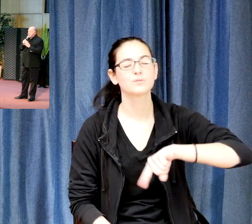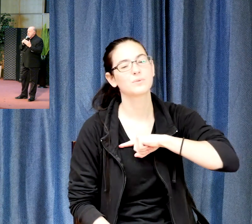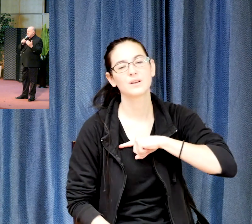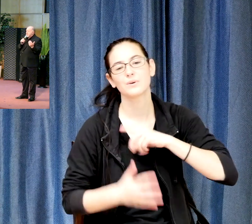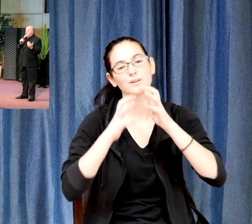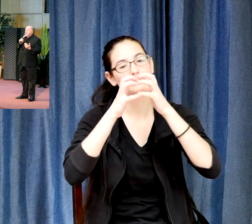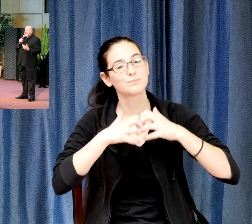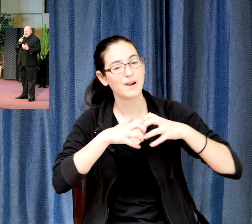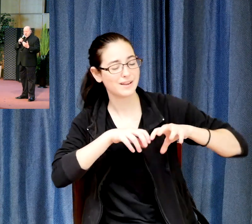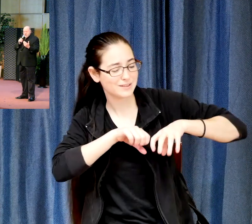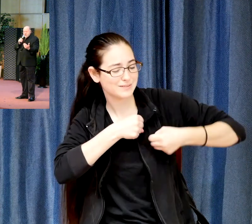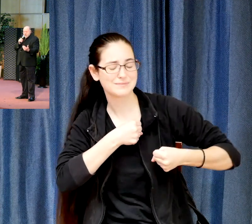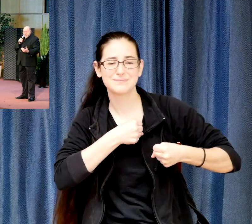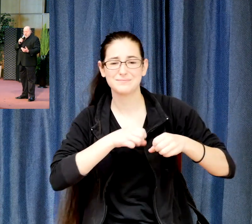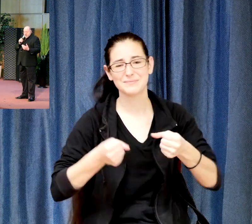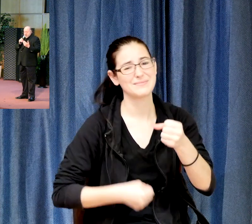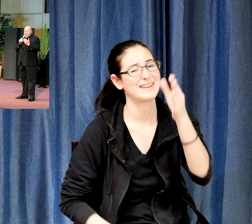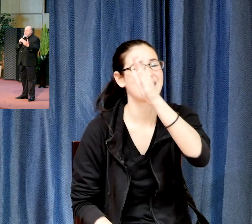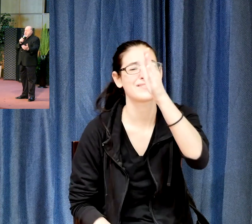will never, no,